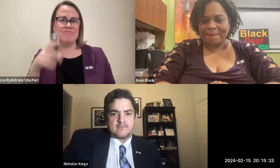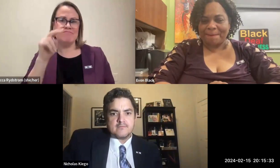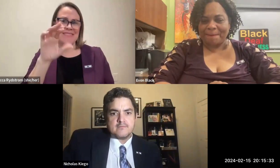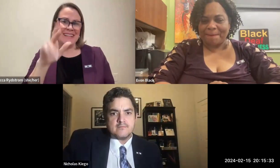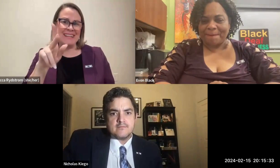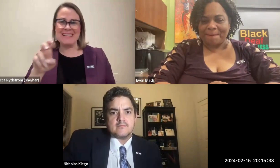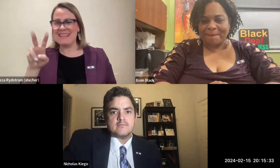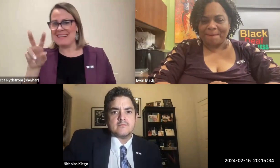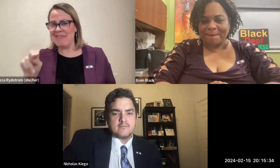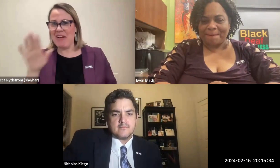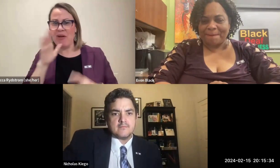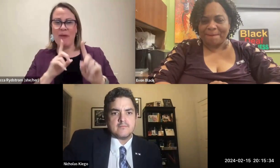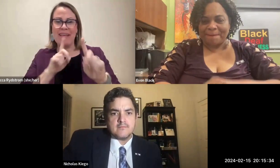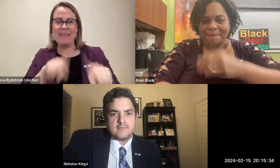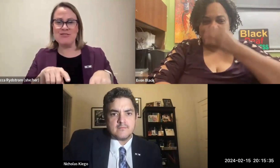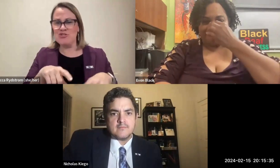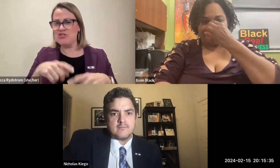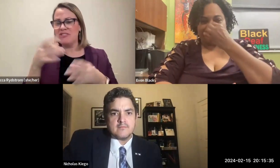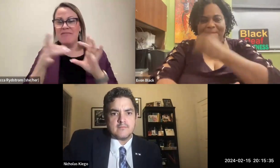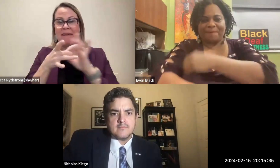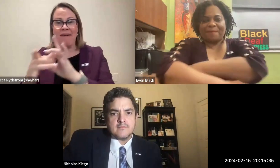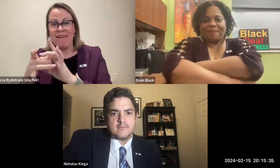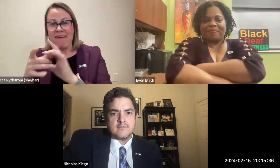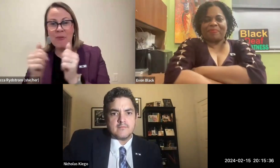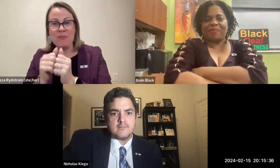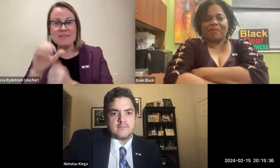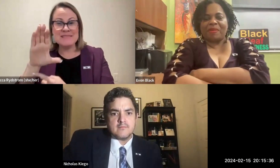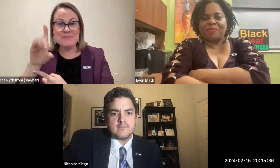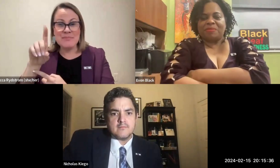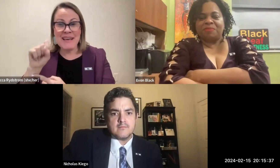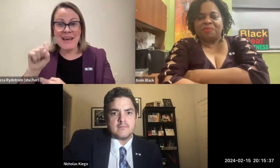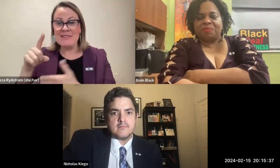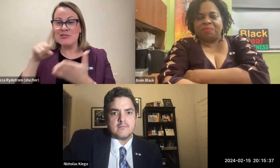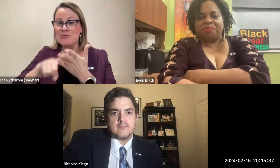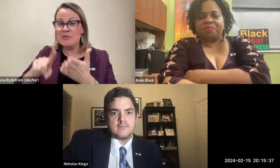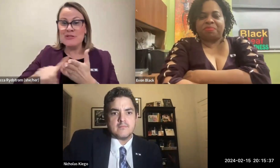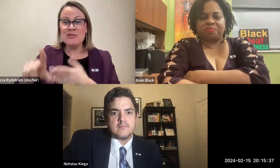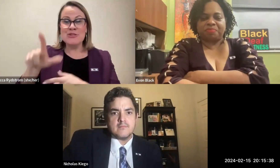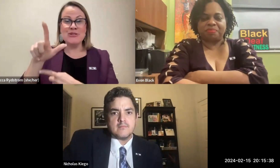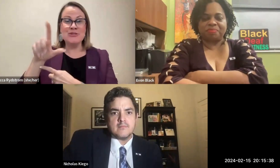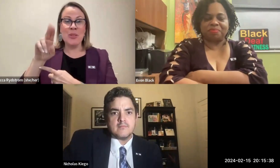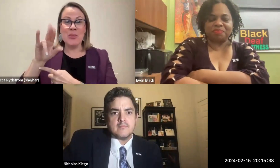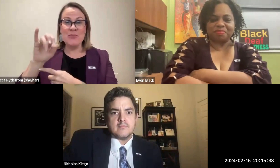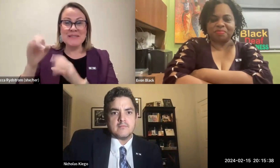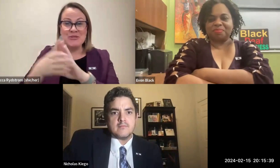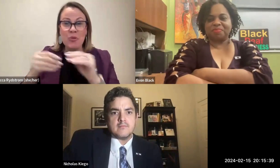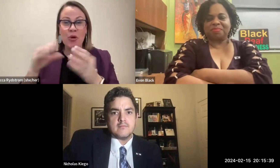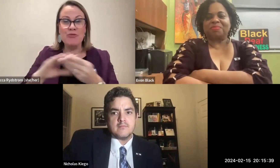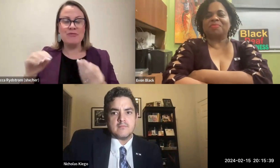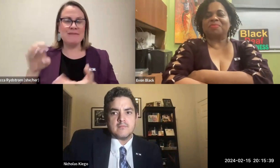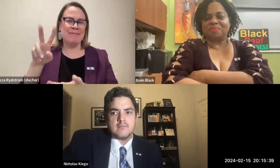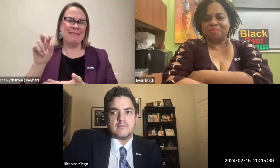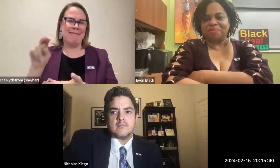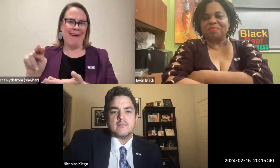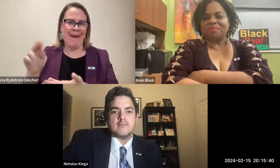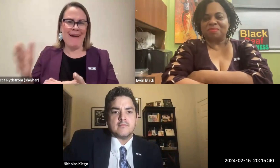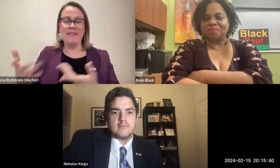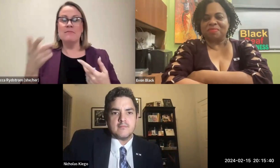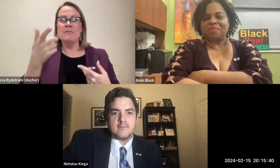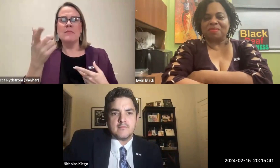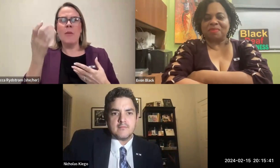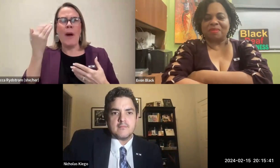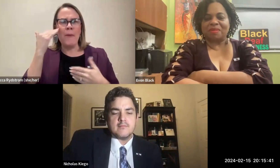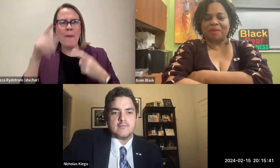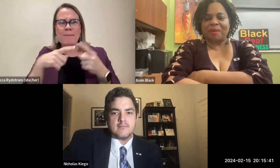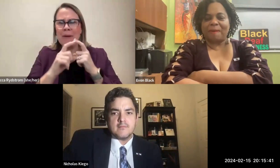can type your question into the Q&A chat box, and then we will sign your